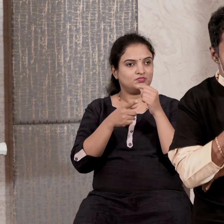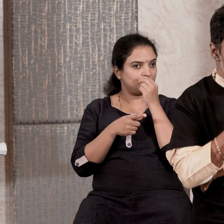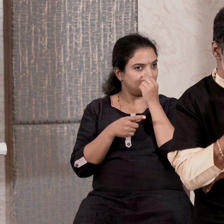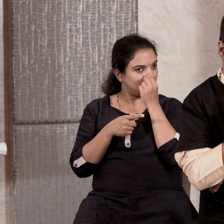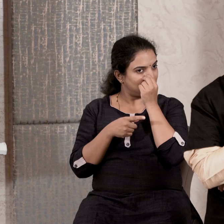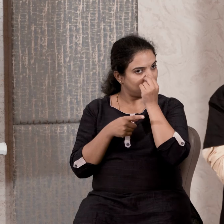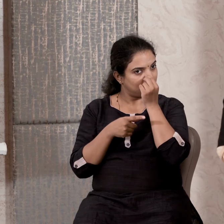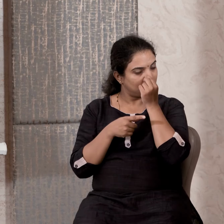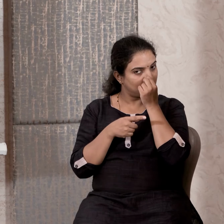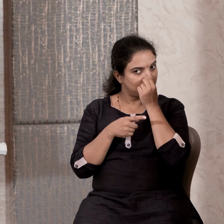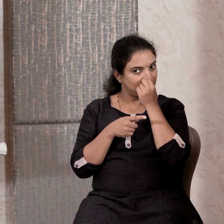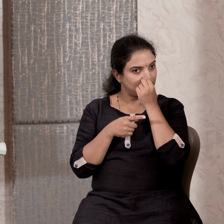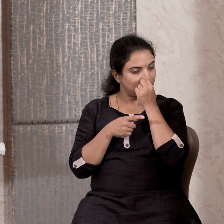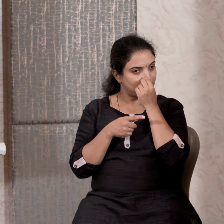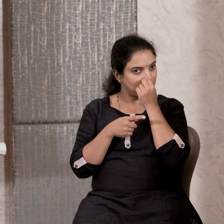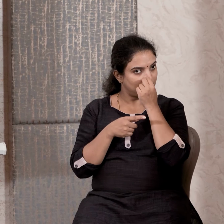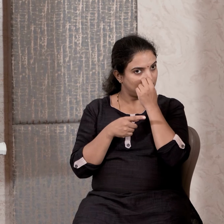And